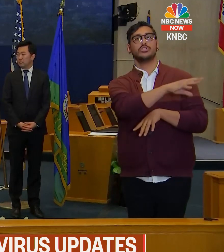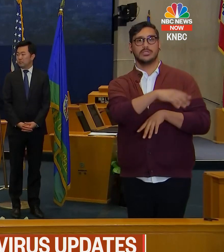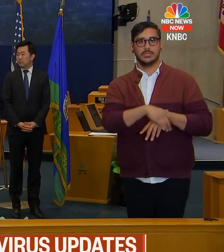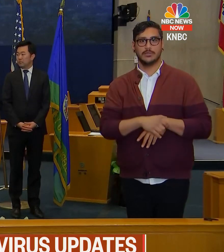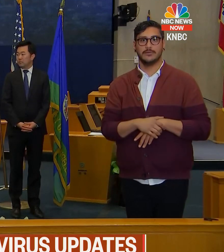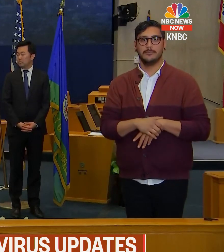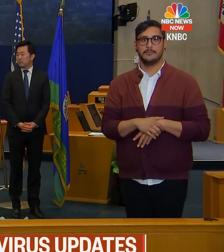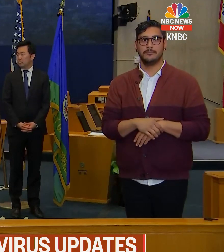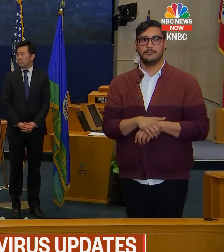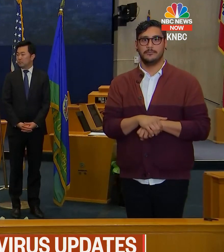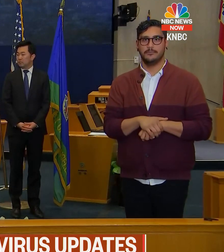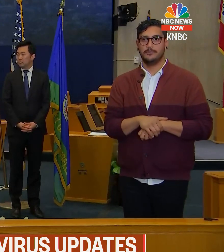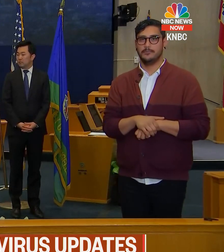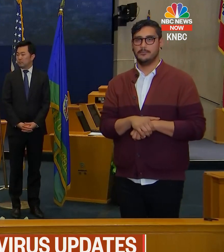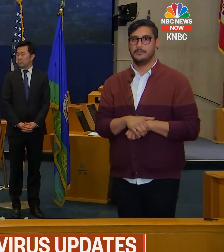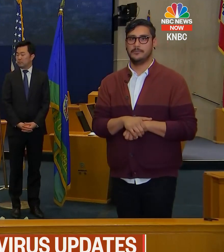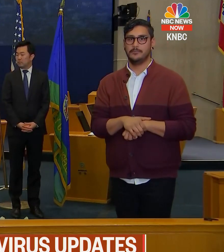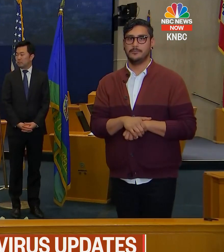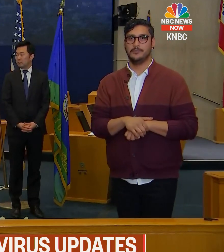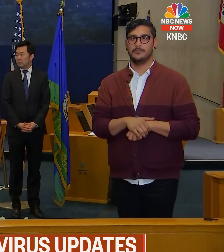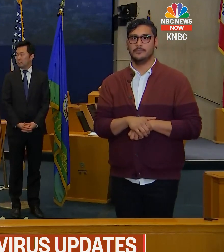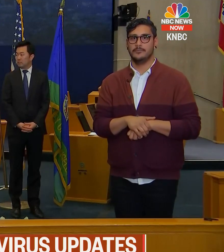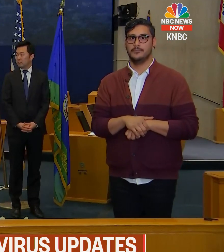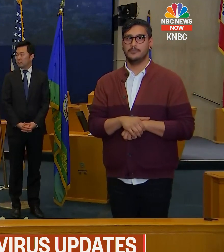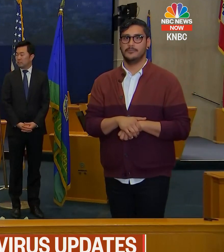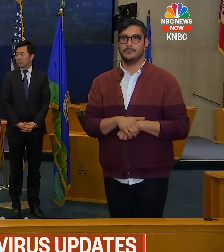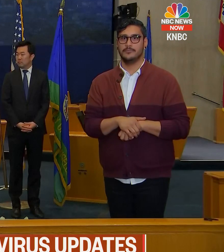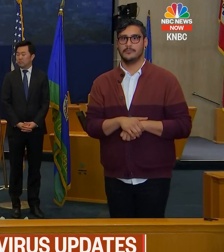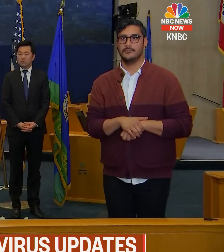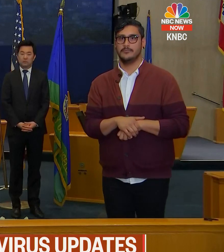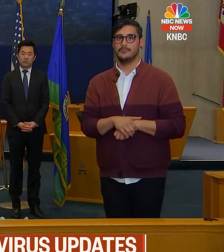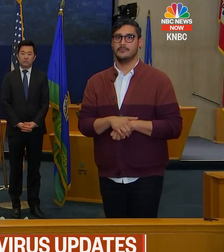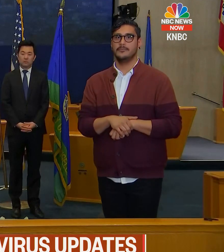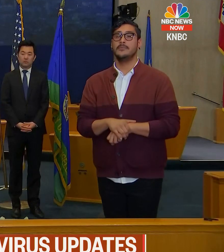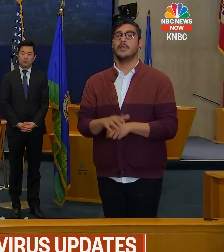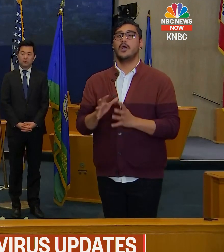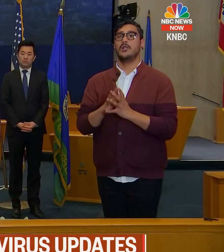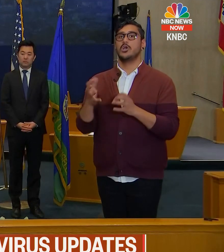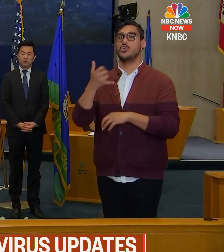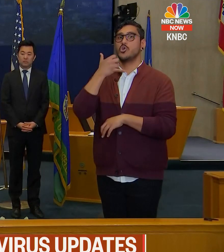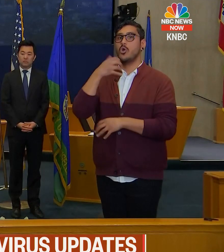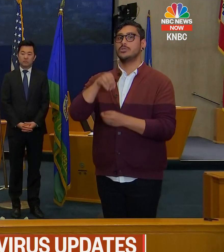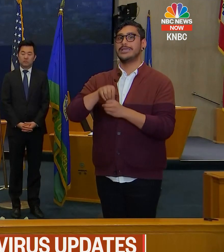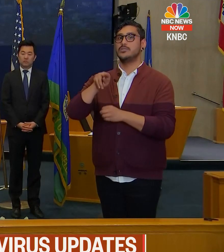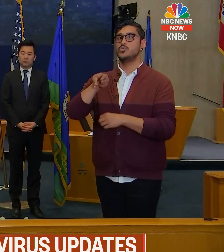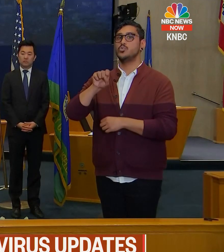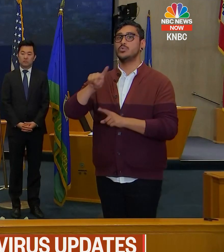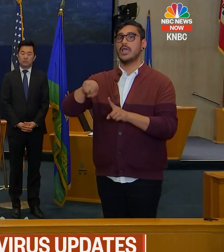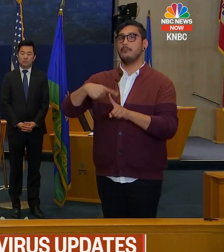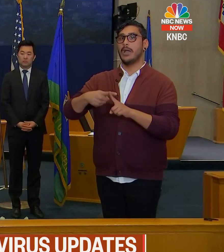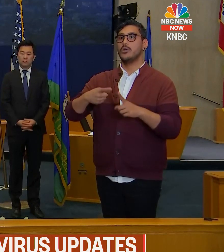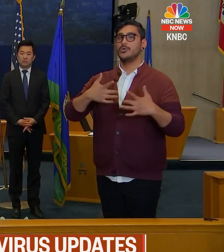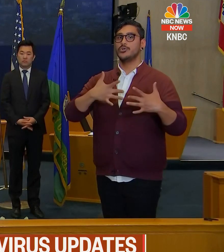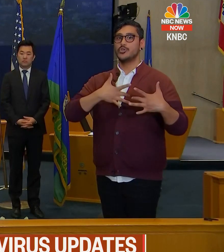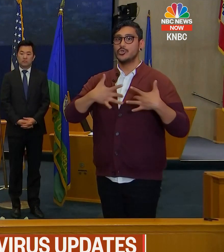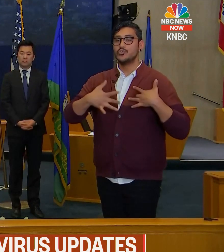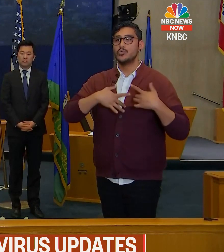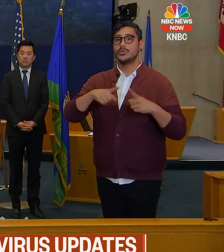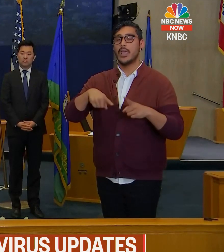Dr. Kazan, a quick follow-up. There's a lot of rumor, and we get a lot of calls in the newsroom constantly about people concerned about